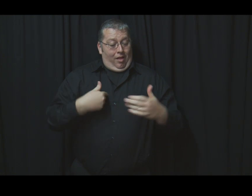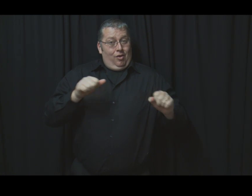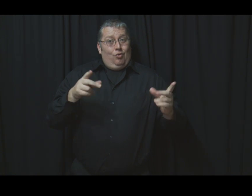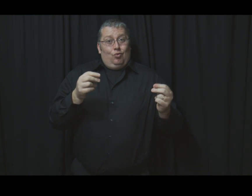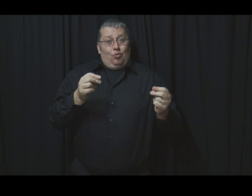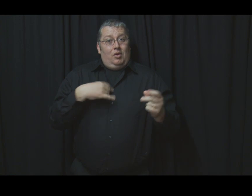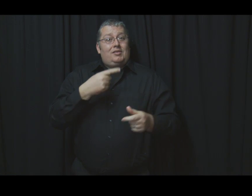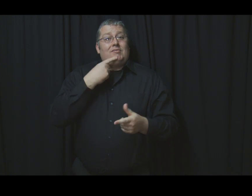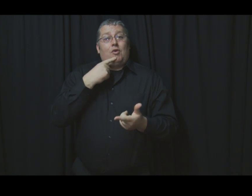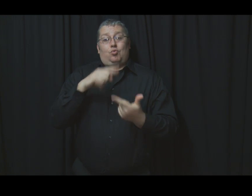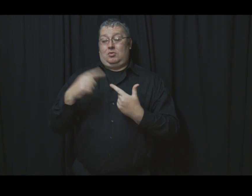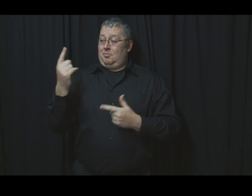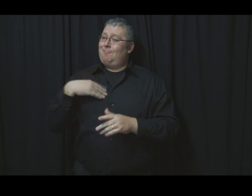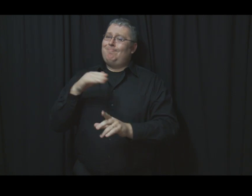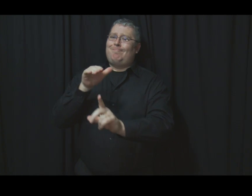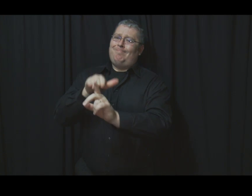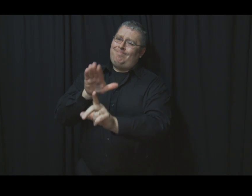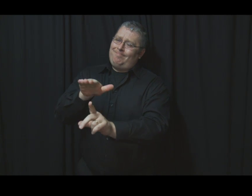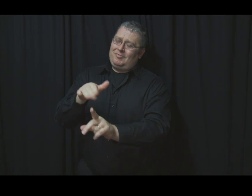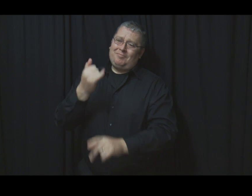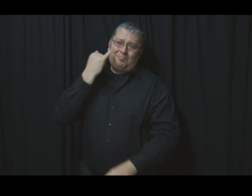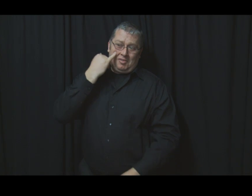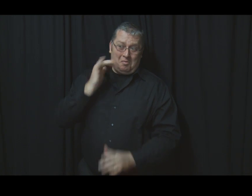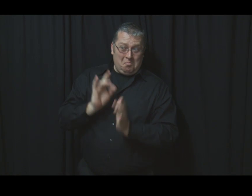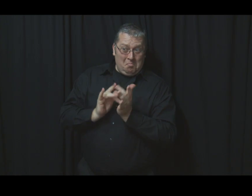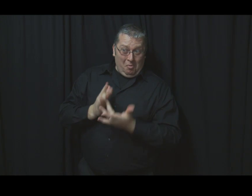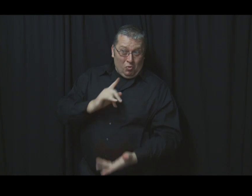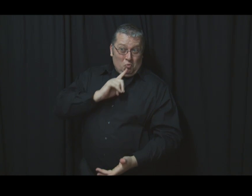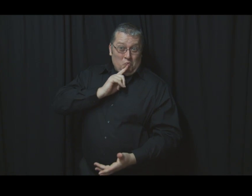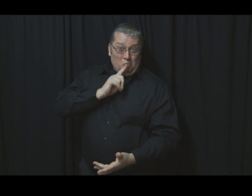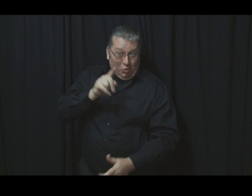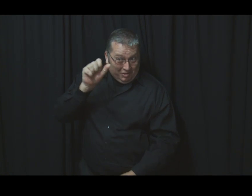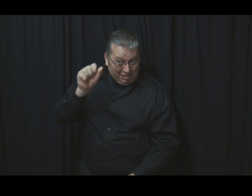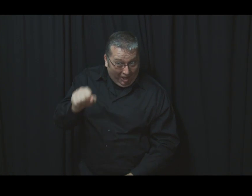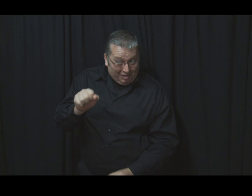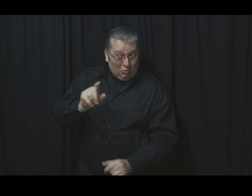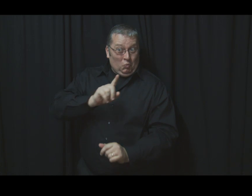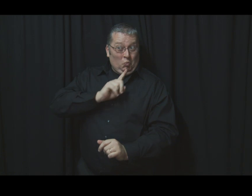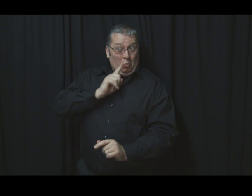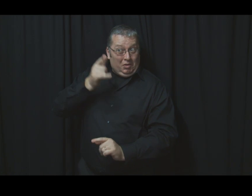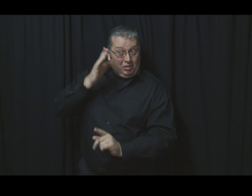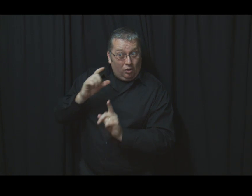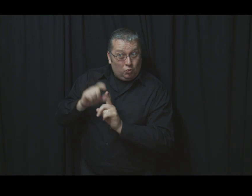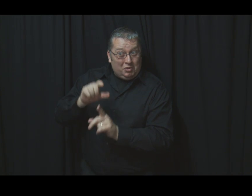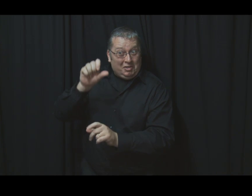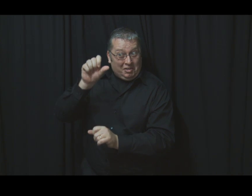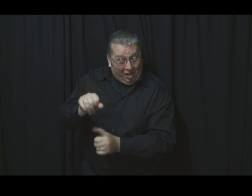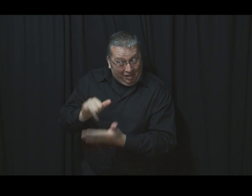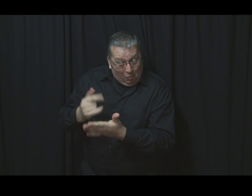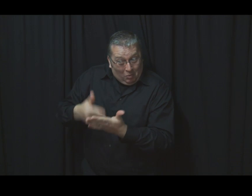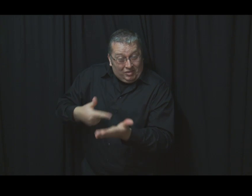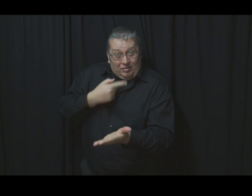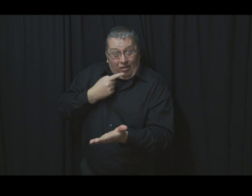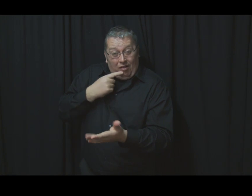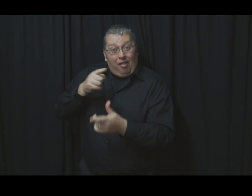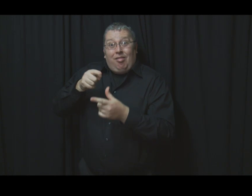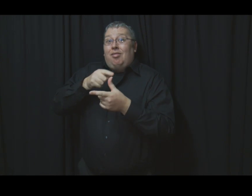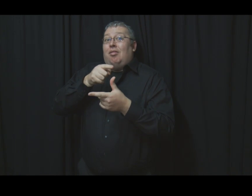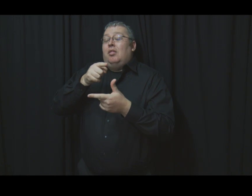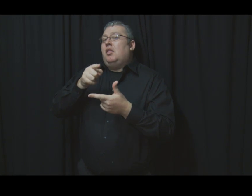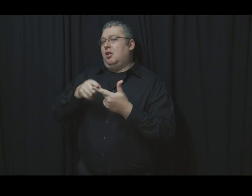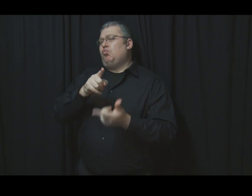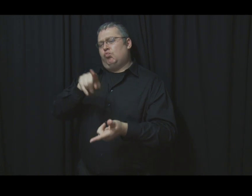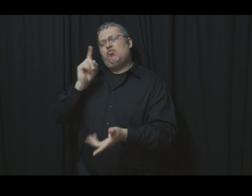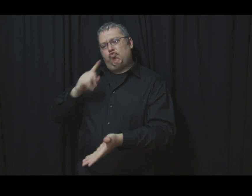say to someone, look, if the Bible really is what it claims to be, if it really is the Word of God and that's what it claims, then check it